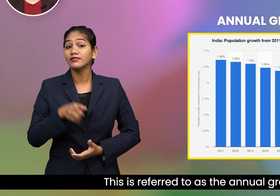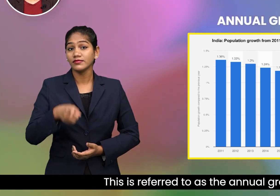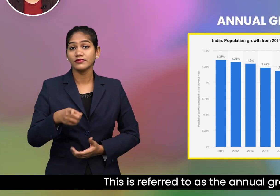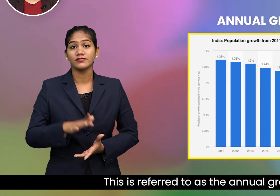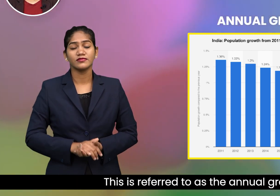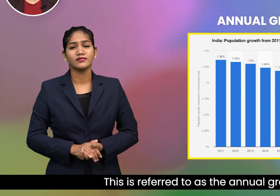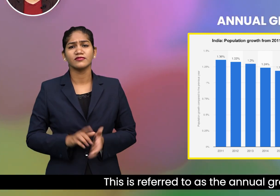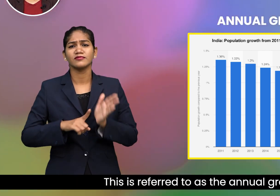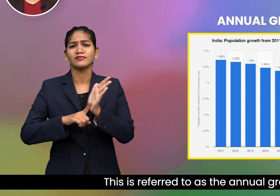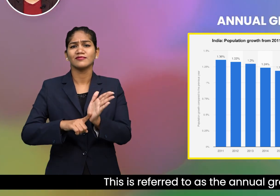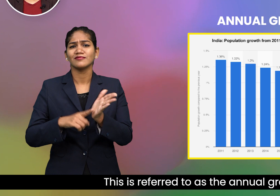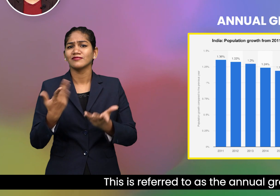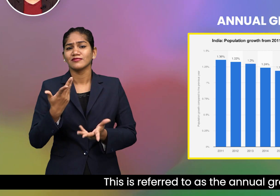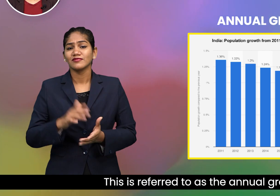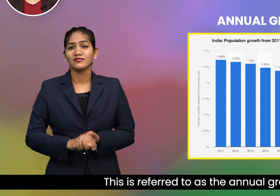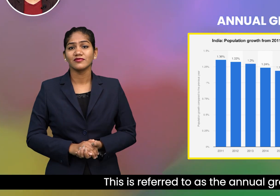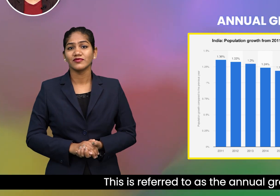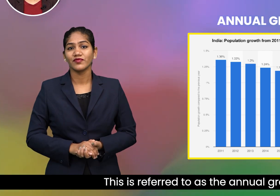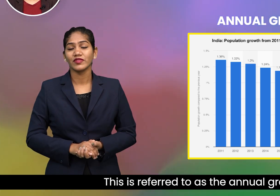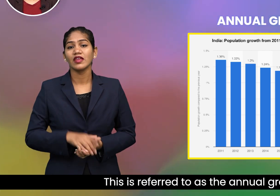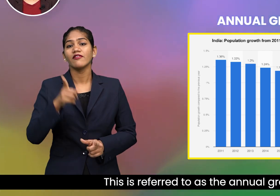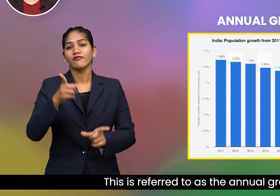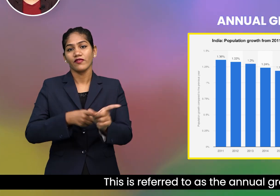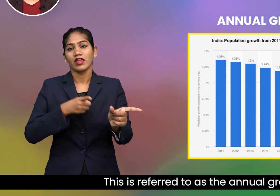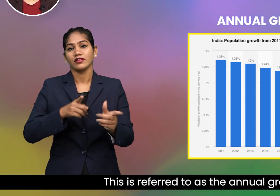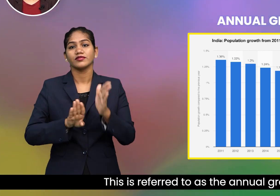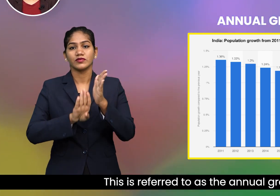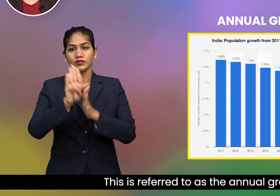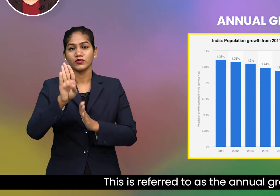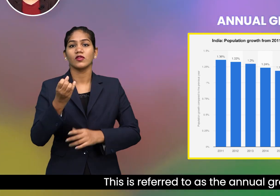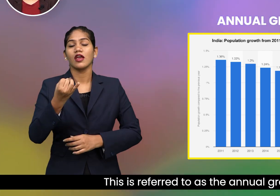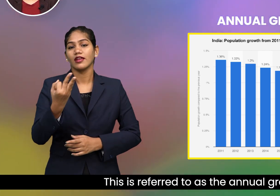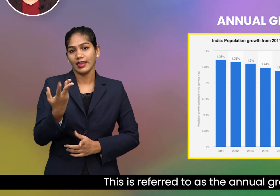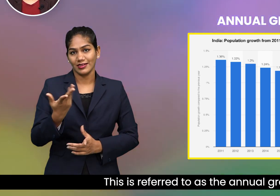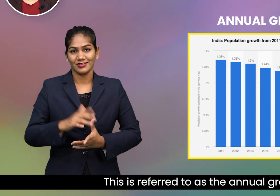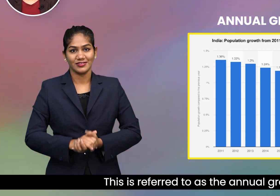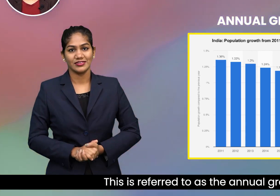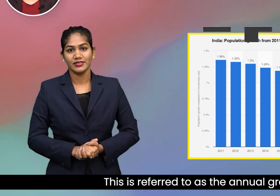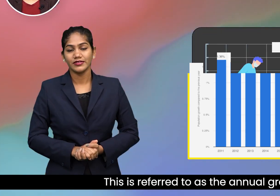This is referred to as the annual growth rate.